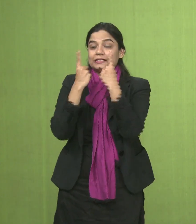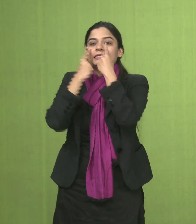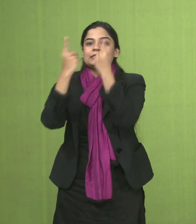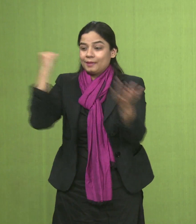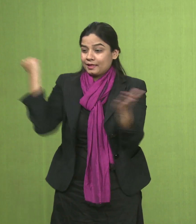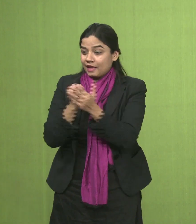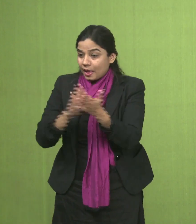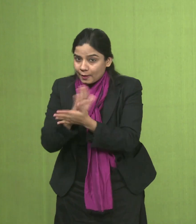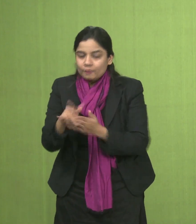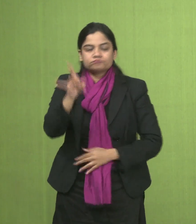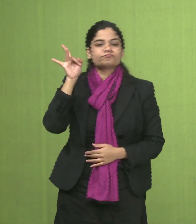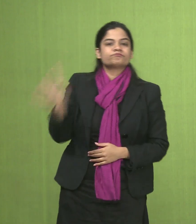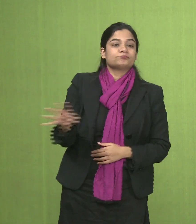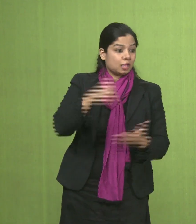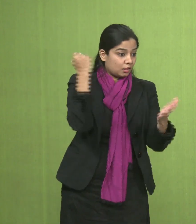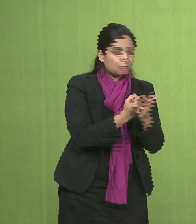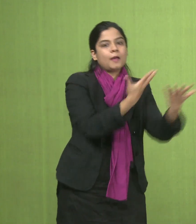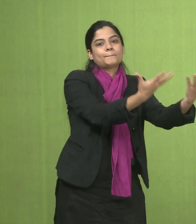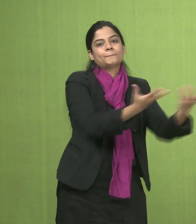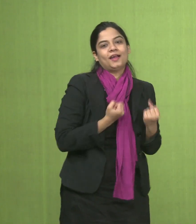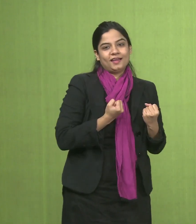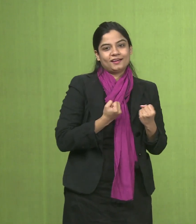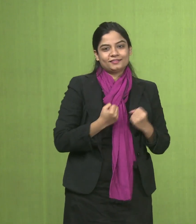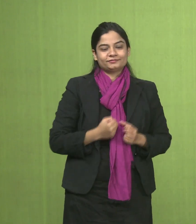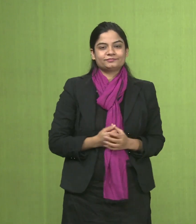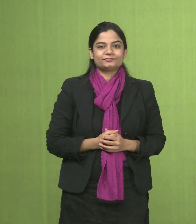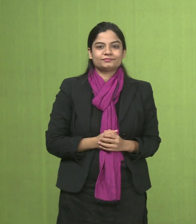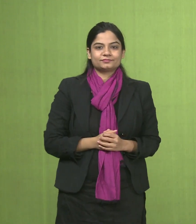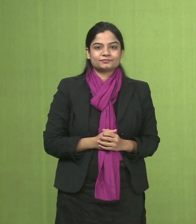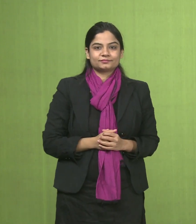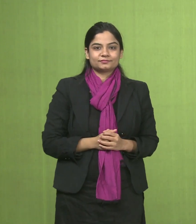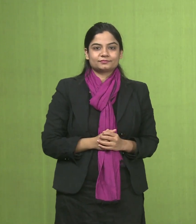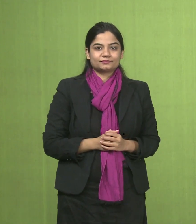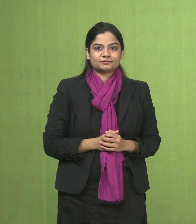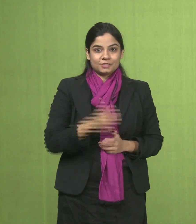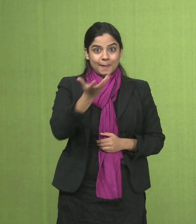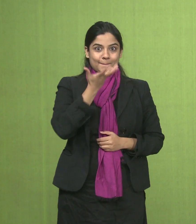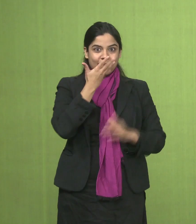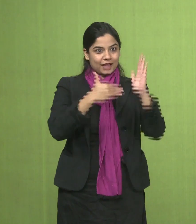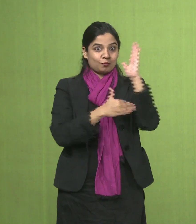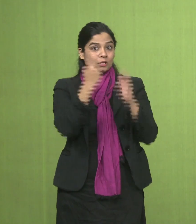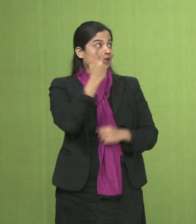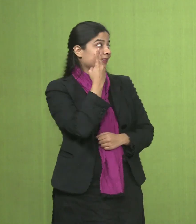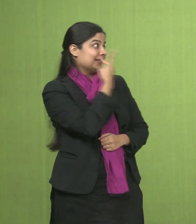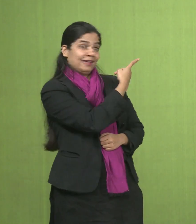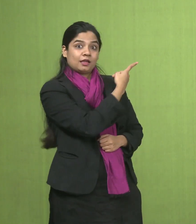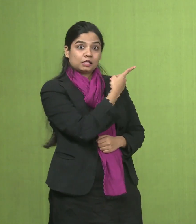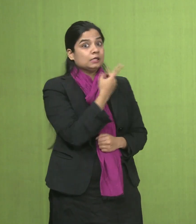you see on the picture, please ensure that standardization marks are there. Do not let yourself carried